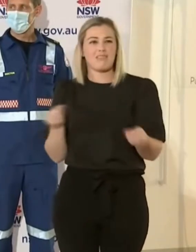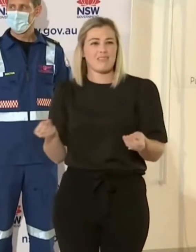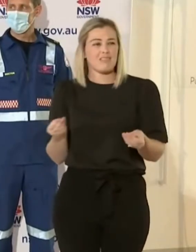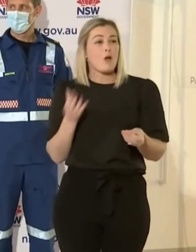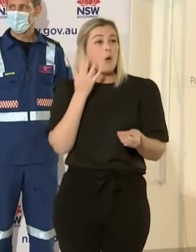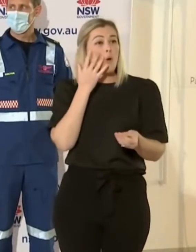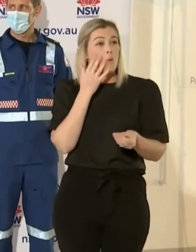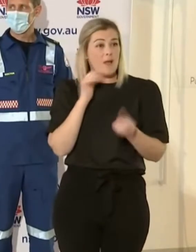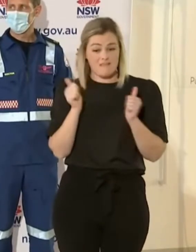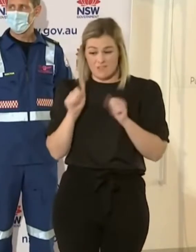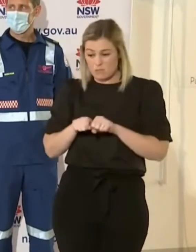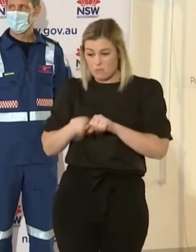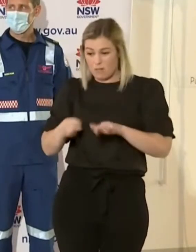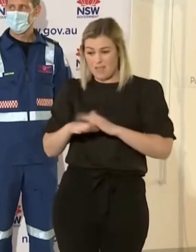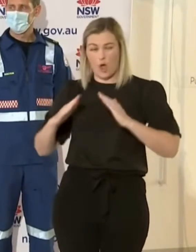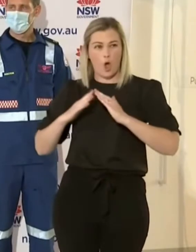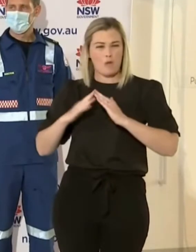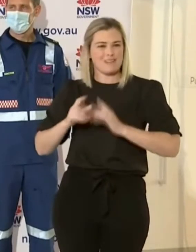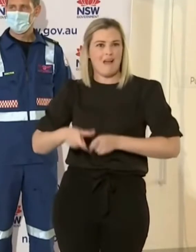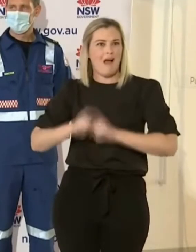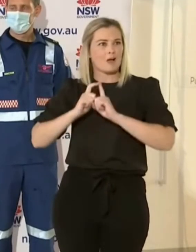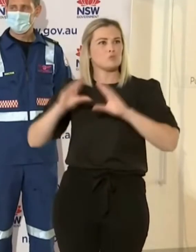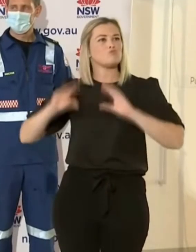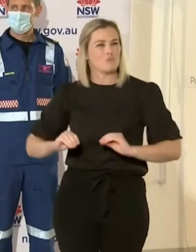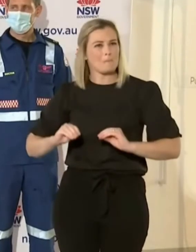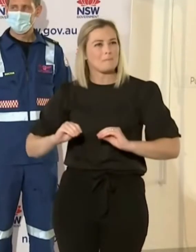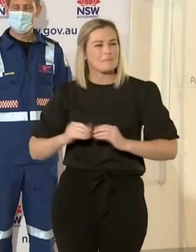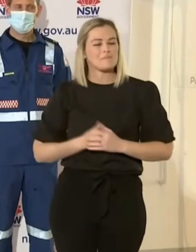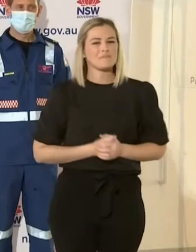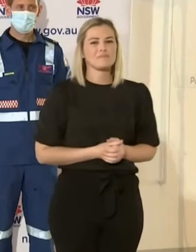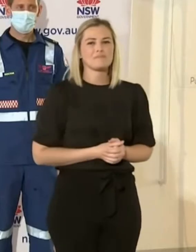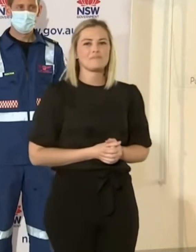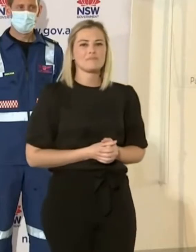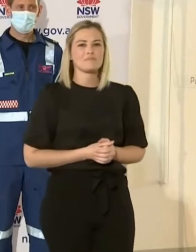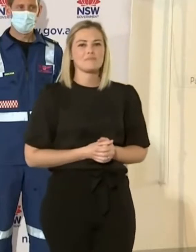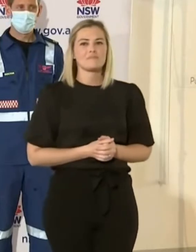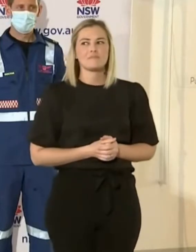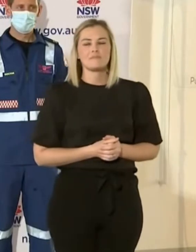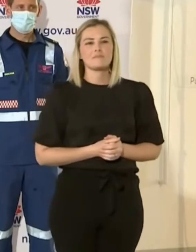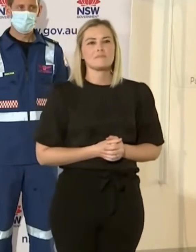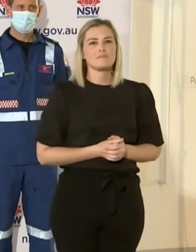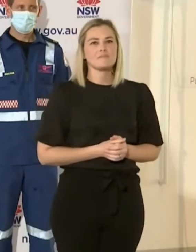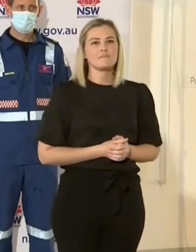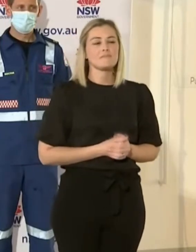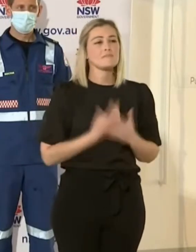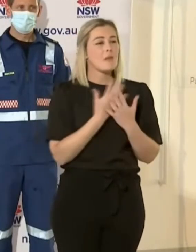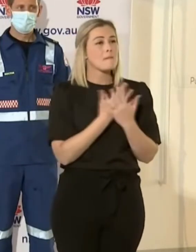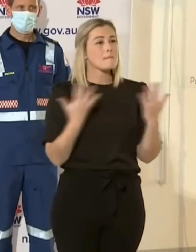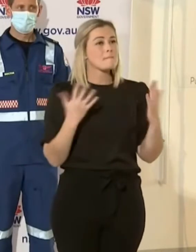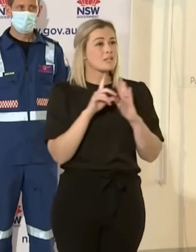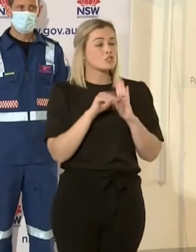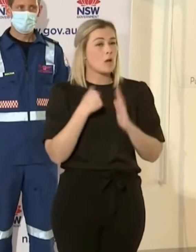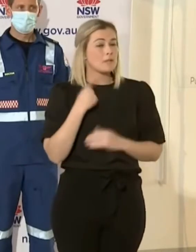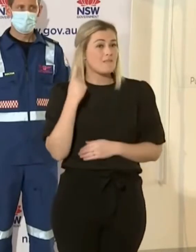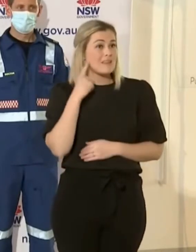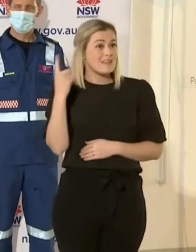it's very hard to stop it circulating. But what I would say is I constantly hear that the person in a household or people in the